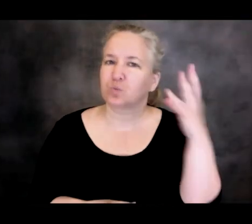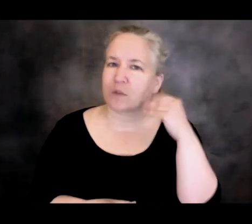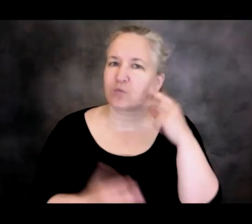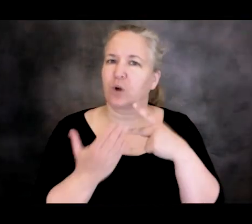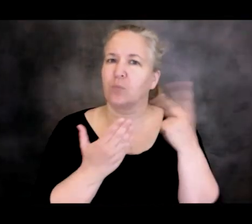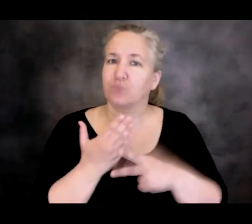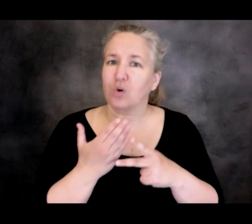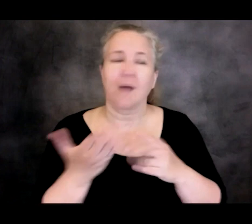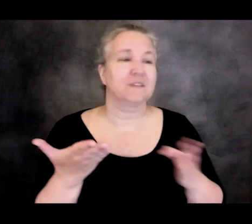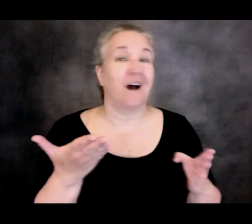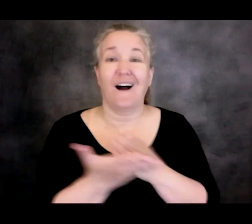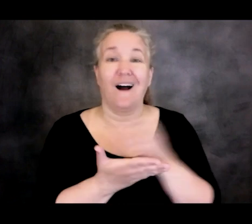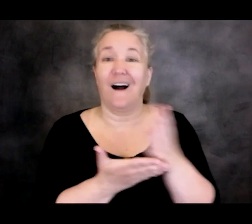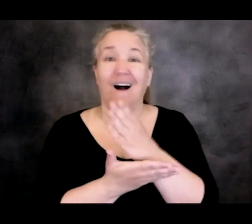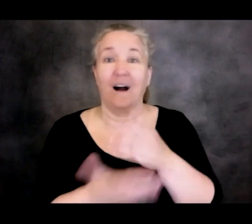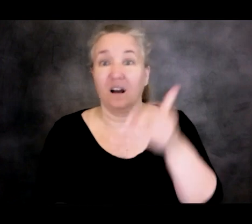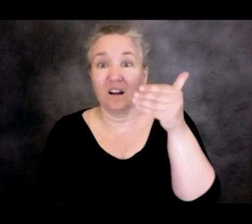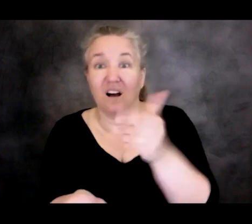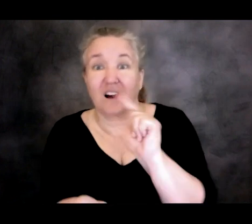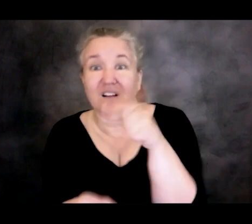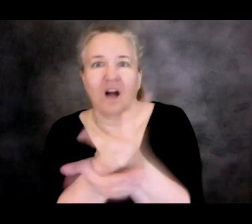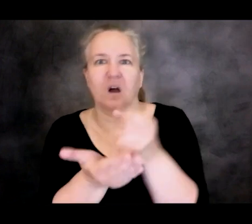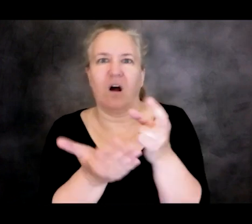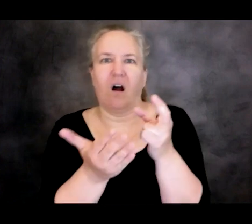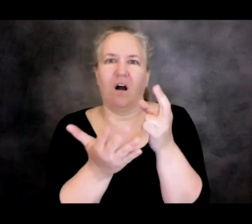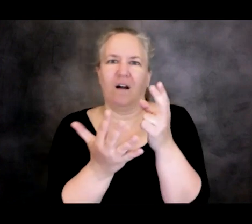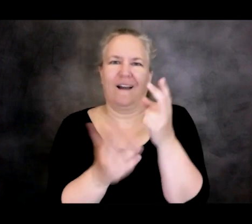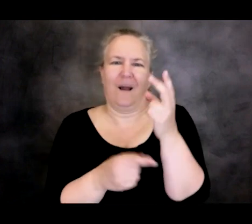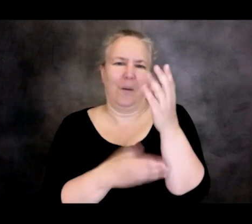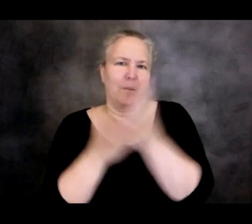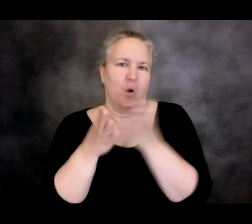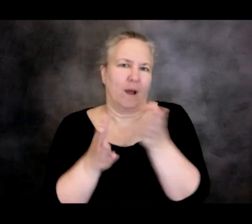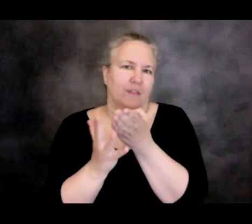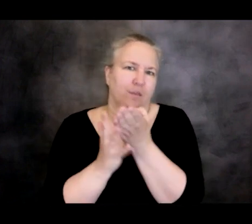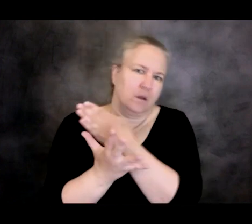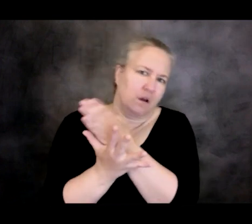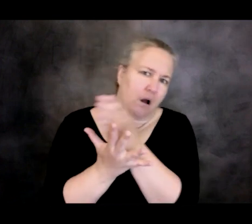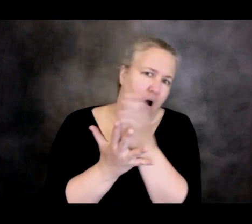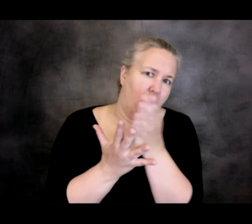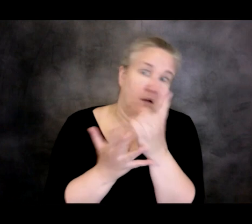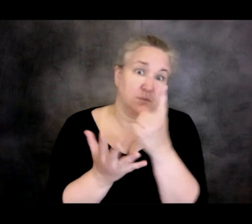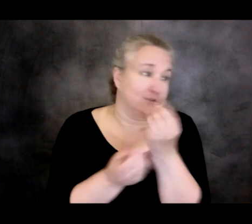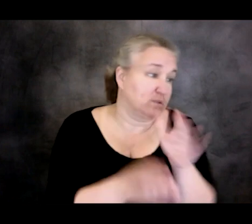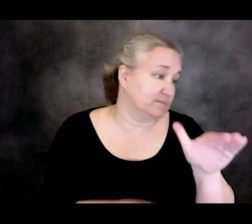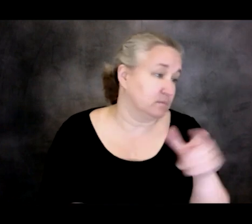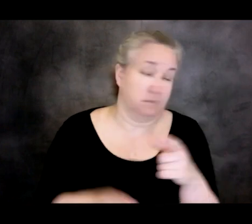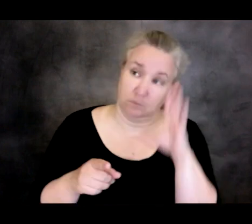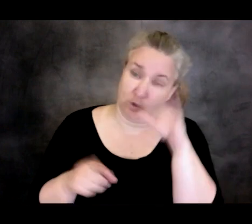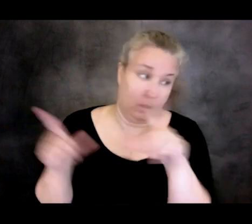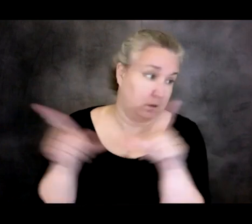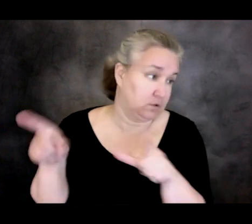only to be told in the middle of the program, or even after completion of the program, that they weren't eligible for the